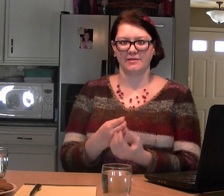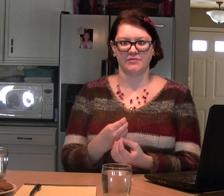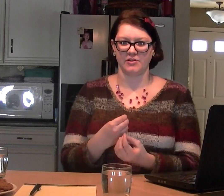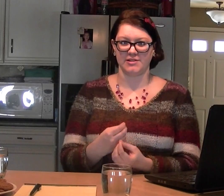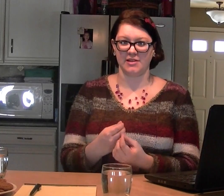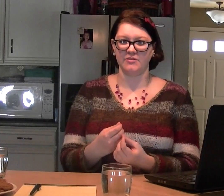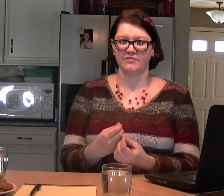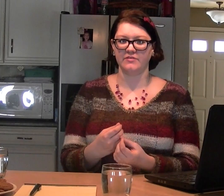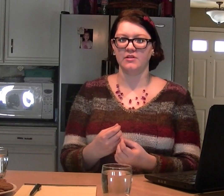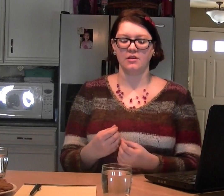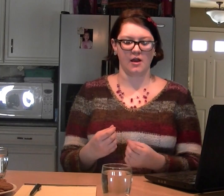for yourself.